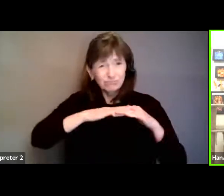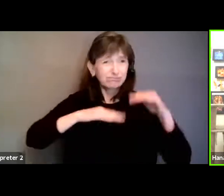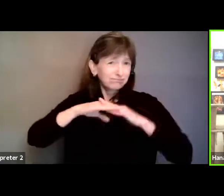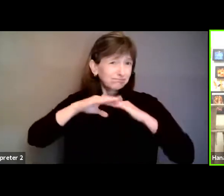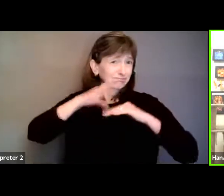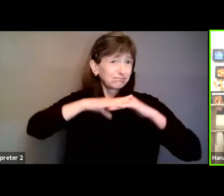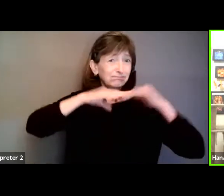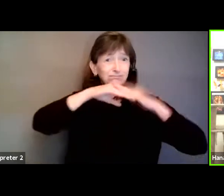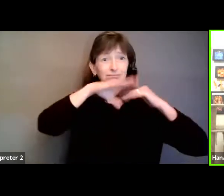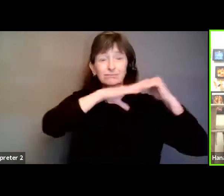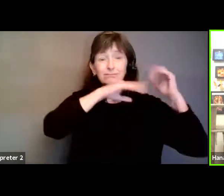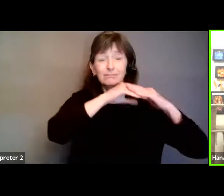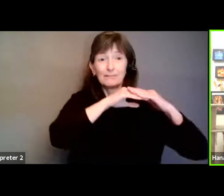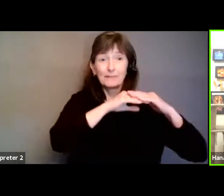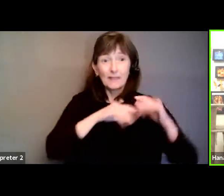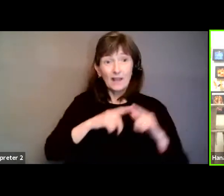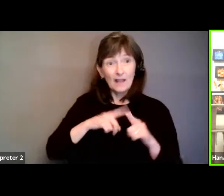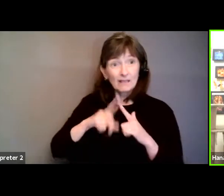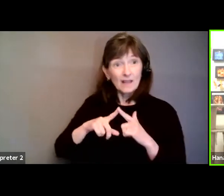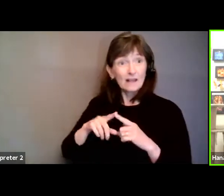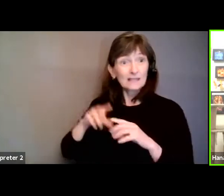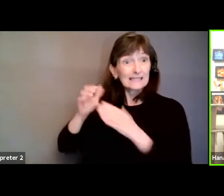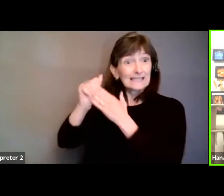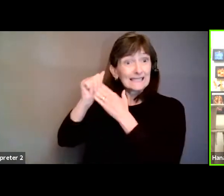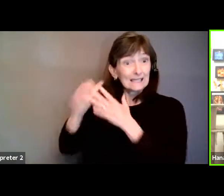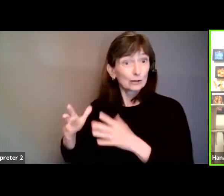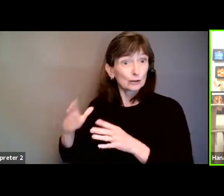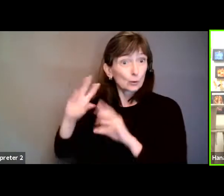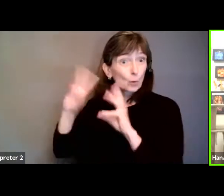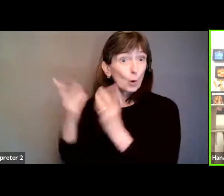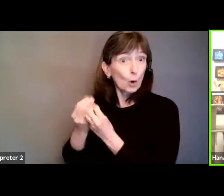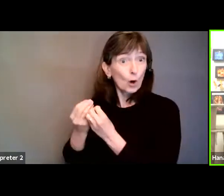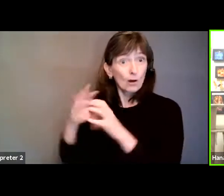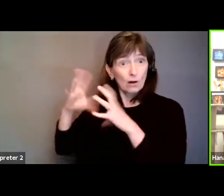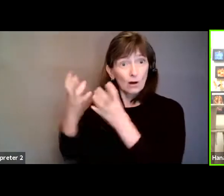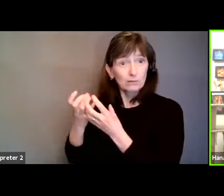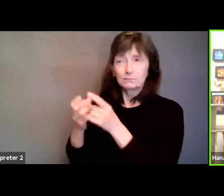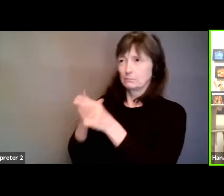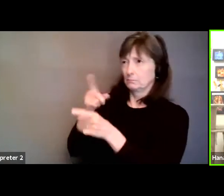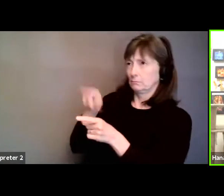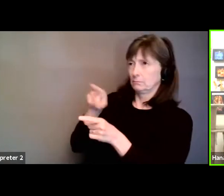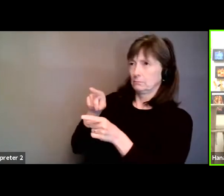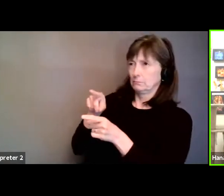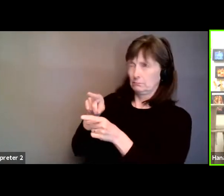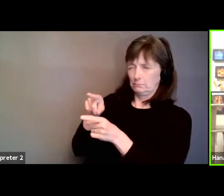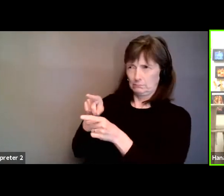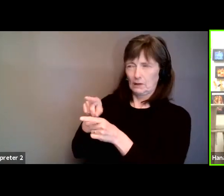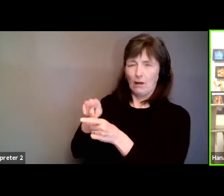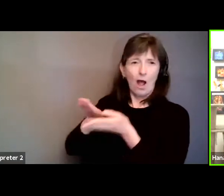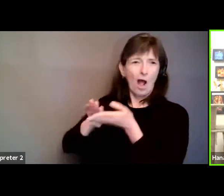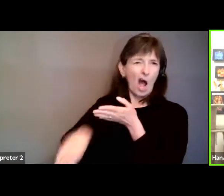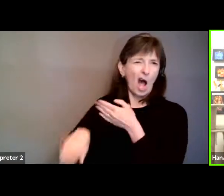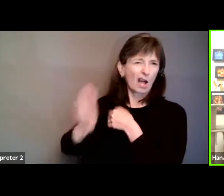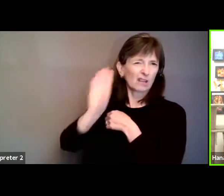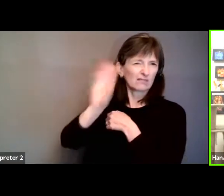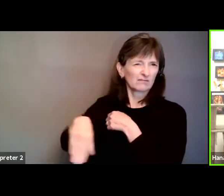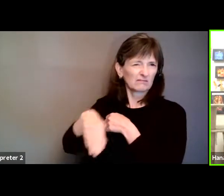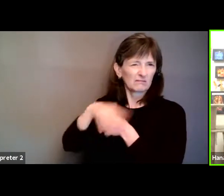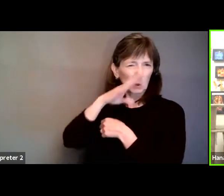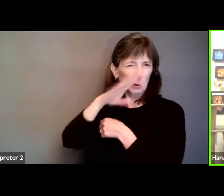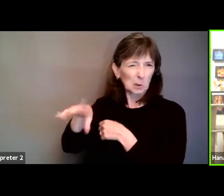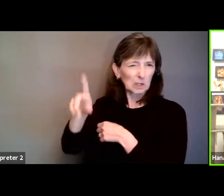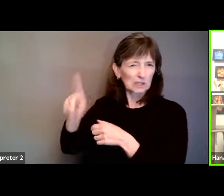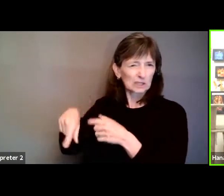our world leaders getting away with misogynistic behavior, it is an indicator of a larger problem brewing under the